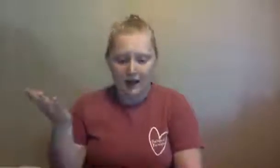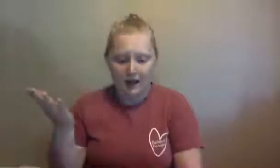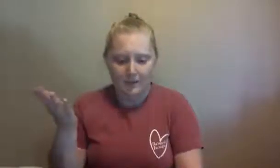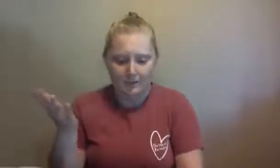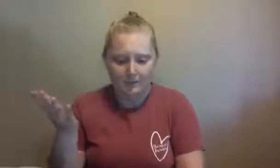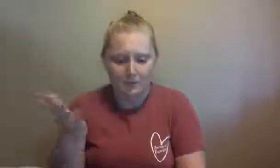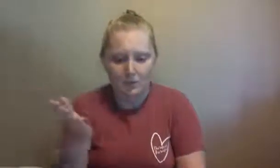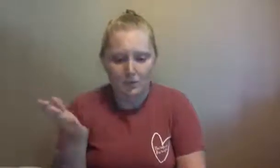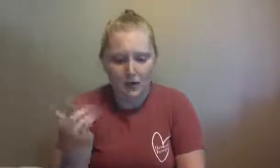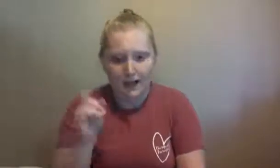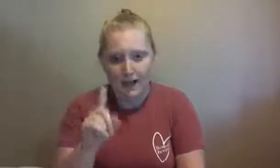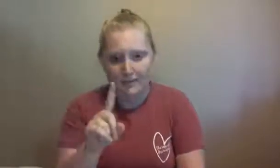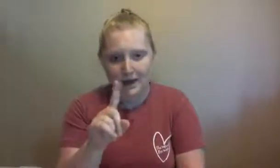care. What am I?